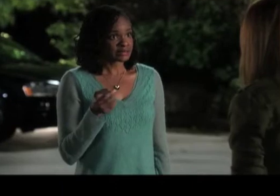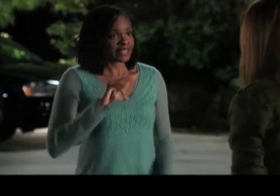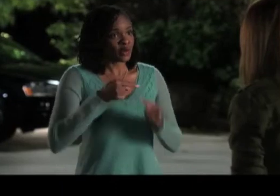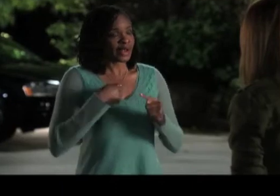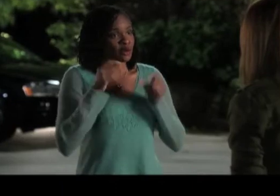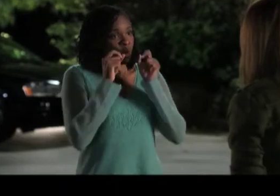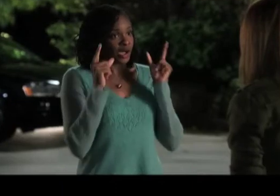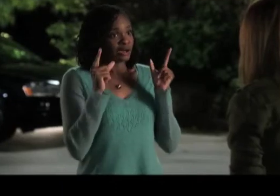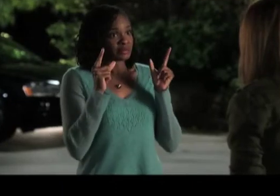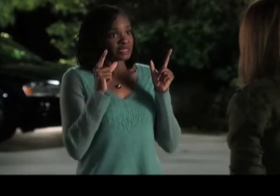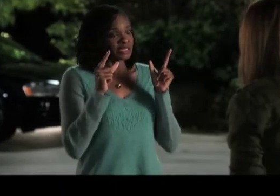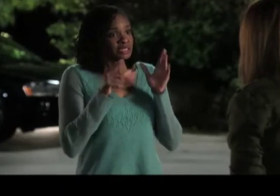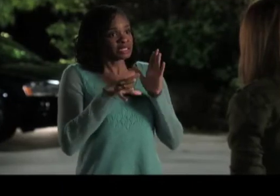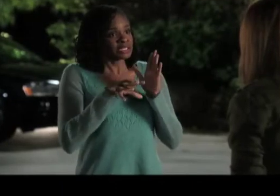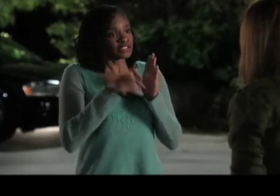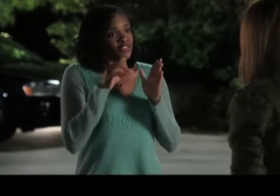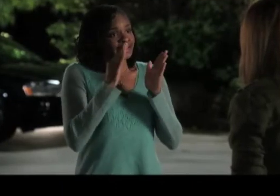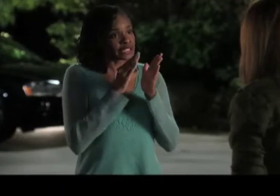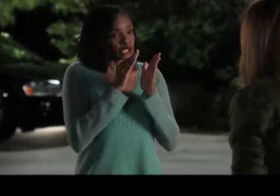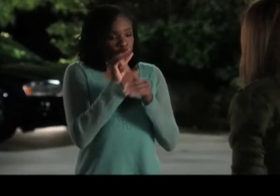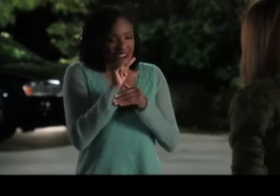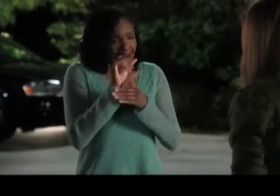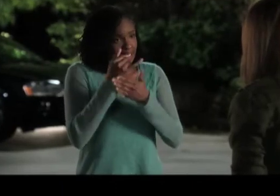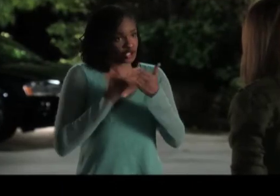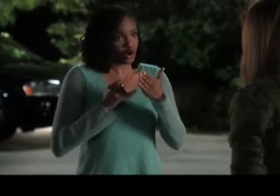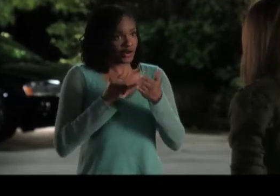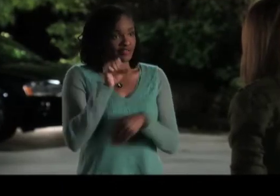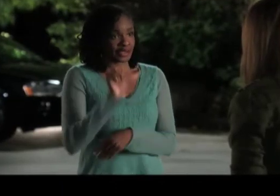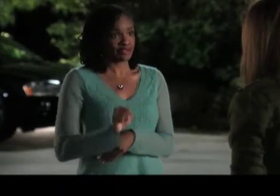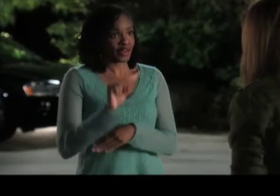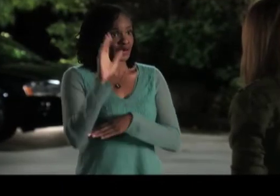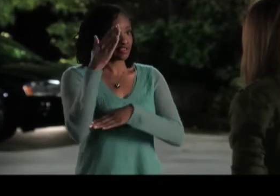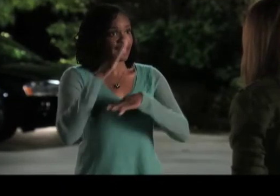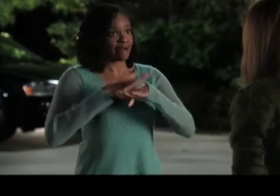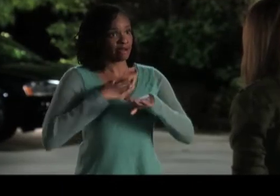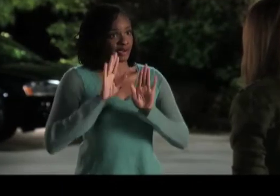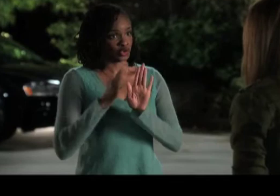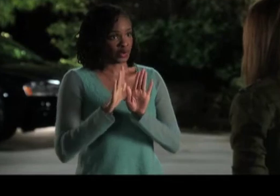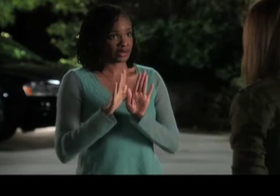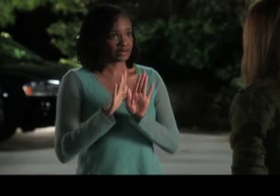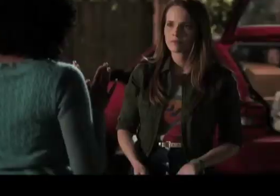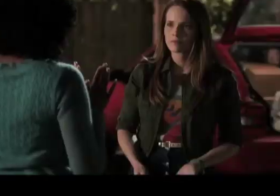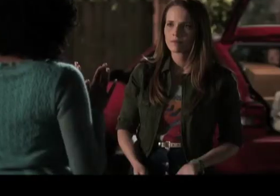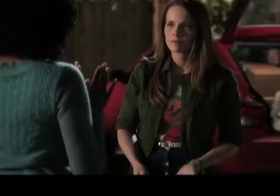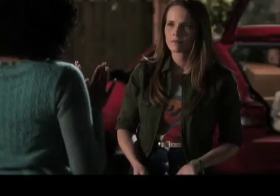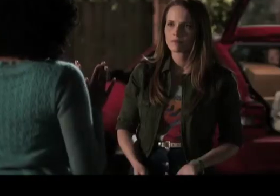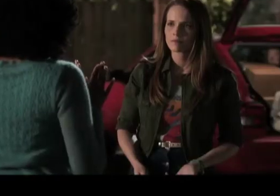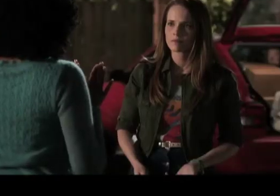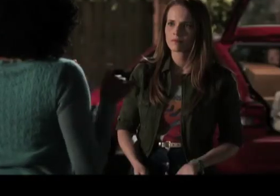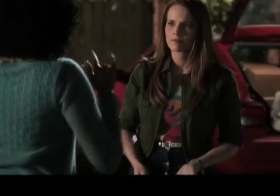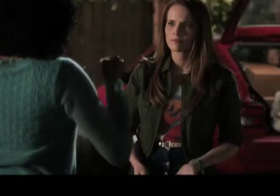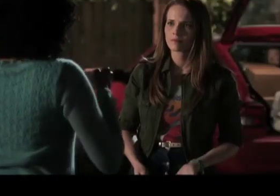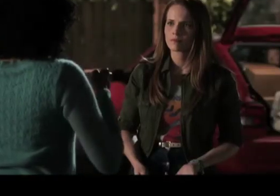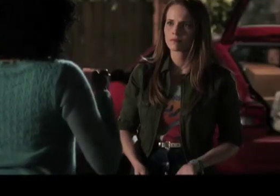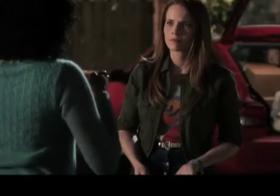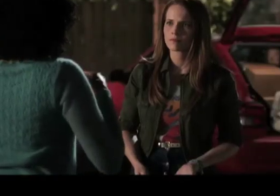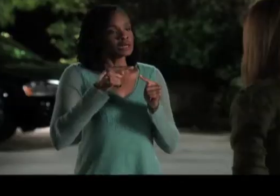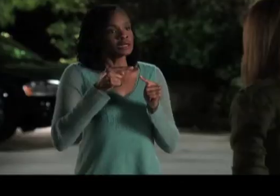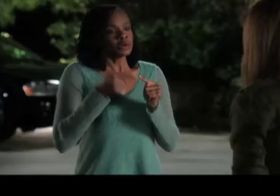Like when I woke up to find a little tiny drawing of the Confederate flag on my door. Like when